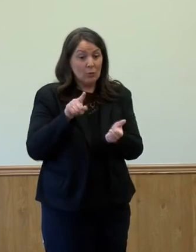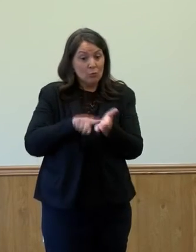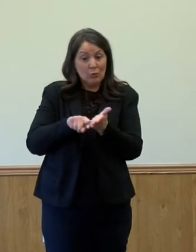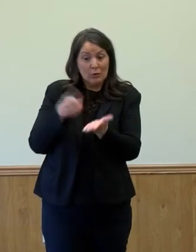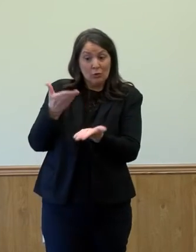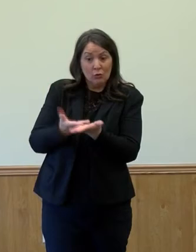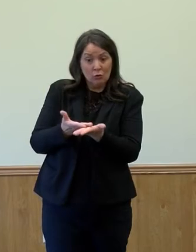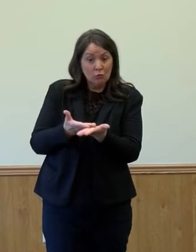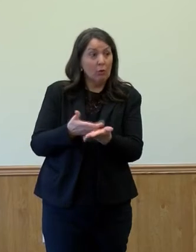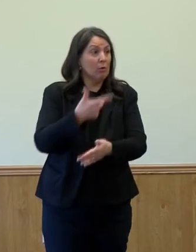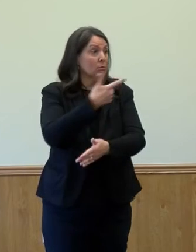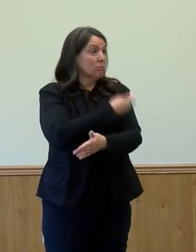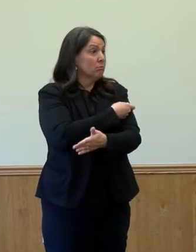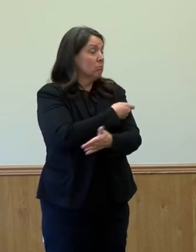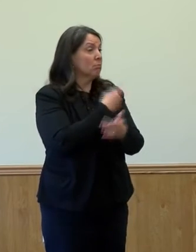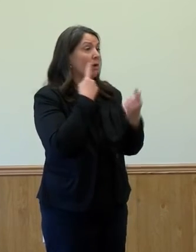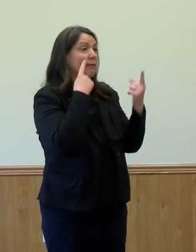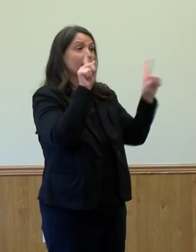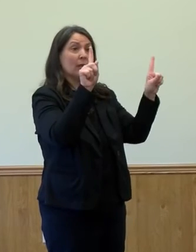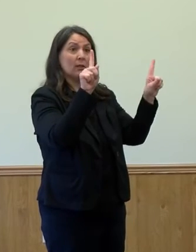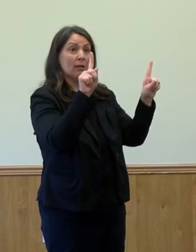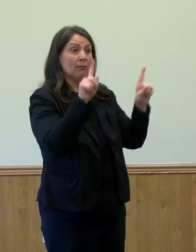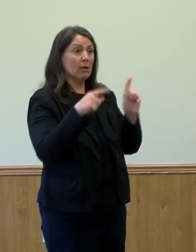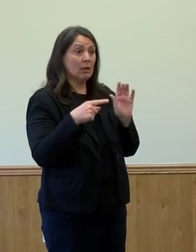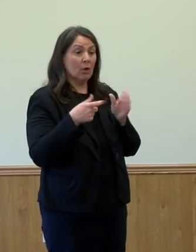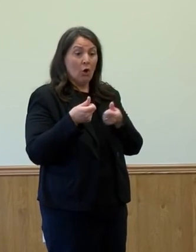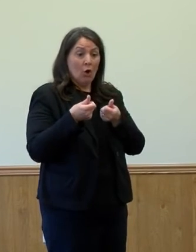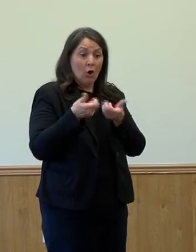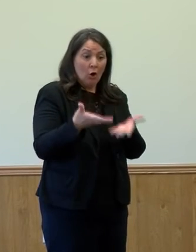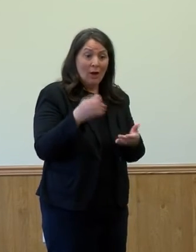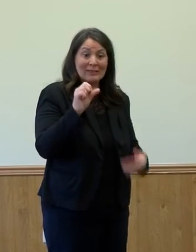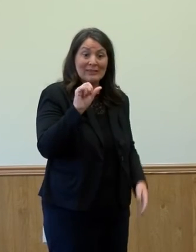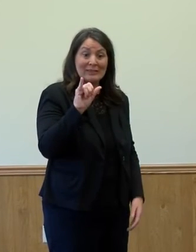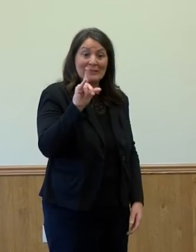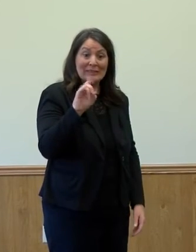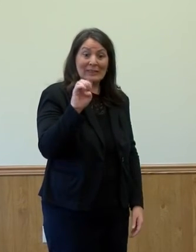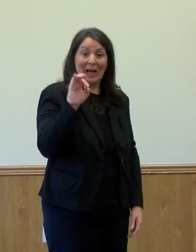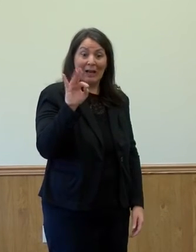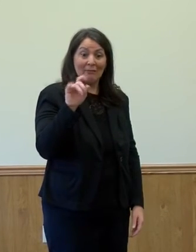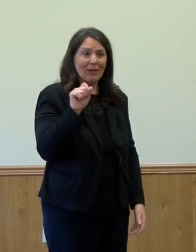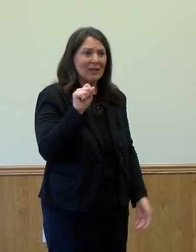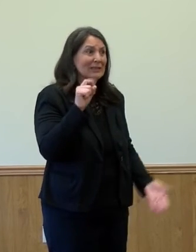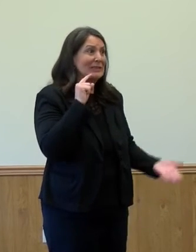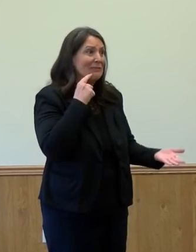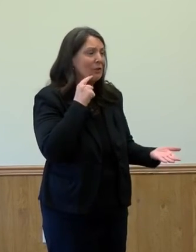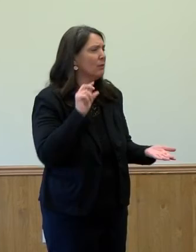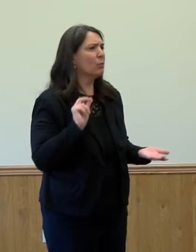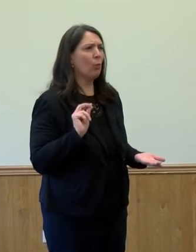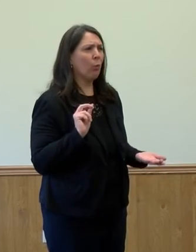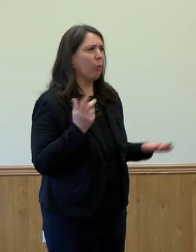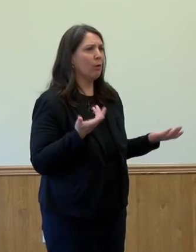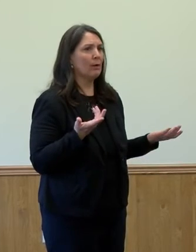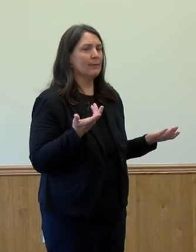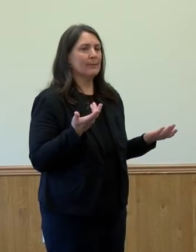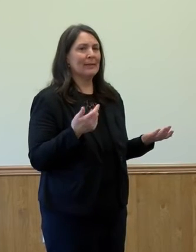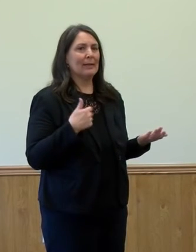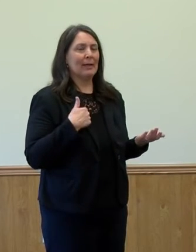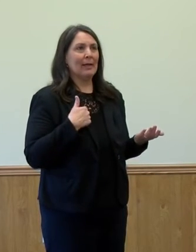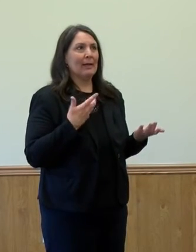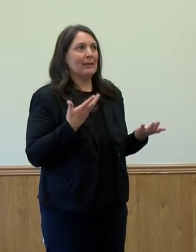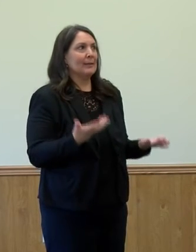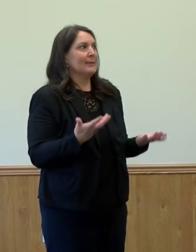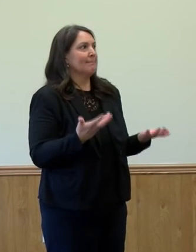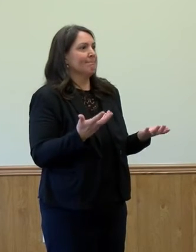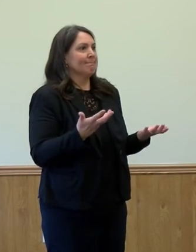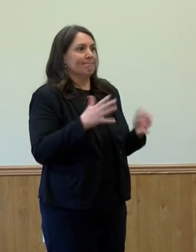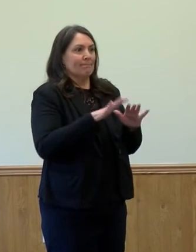it is effective and that it does not cause any severe side effects. So again, it's just, I can't fully digest what is